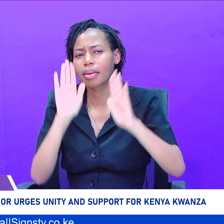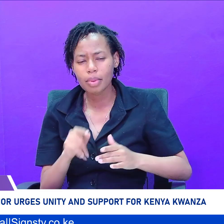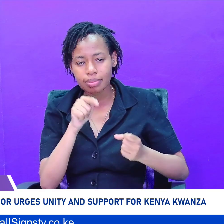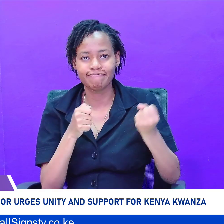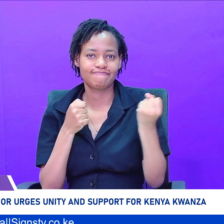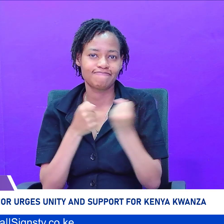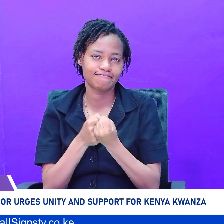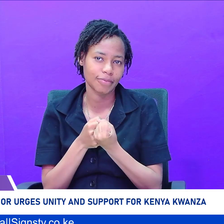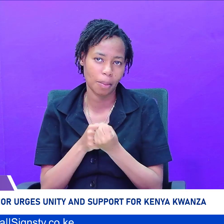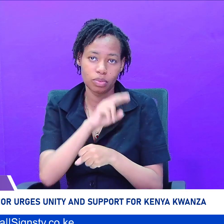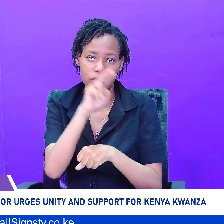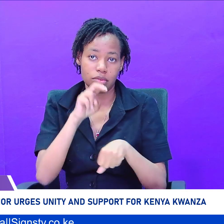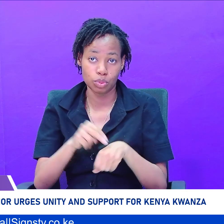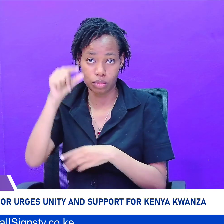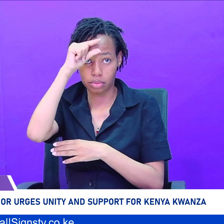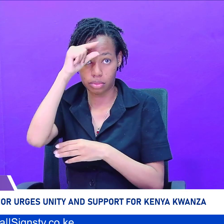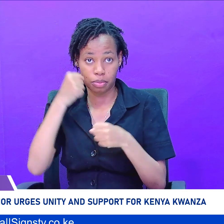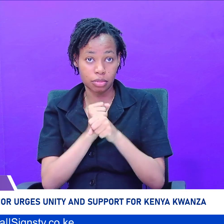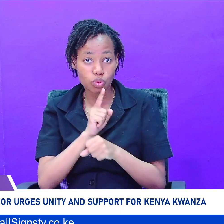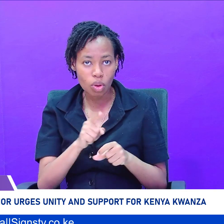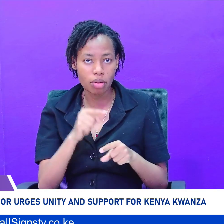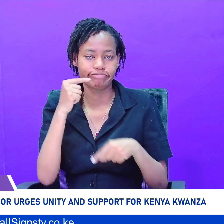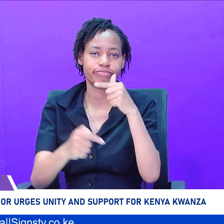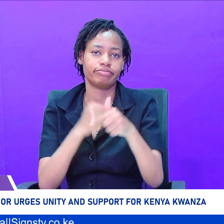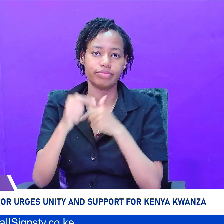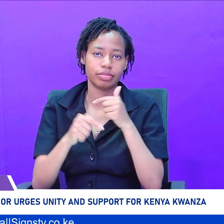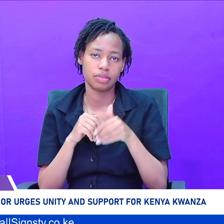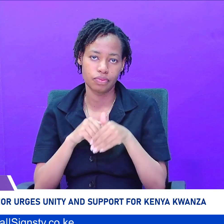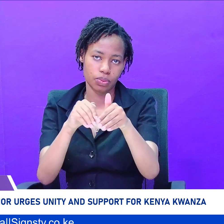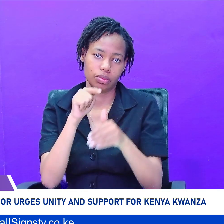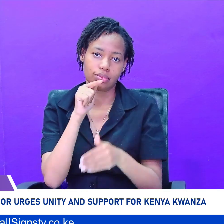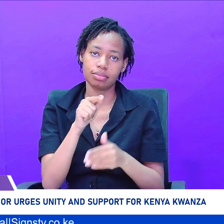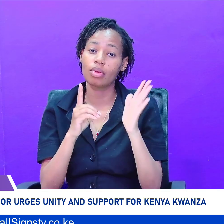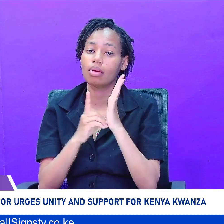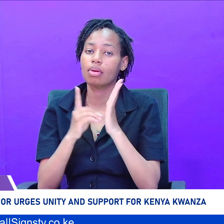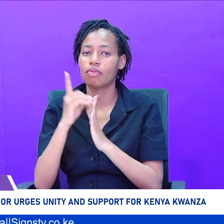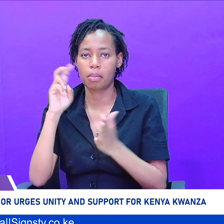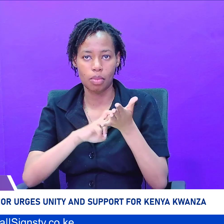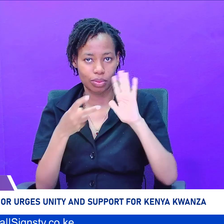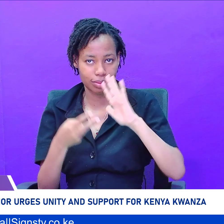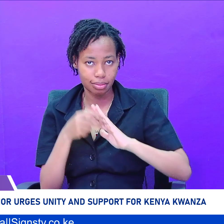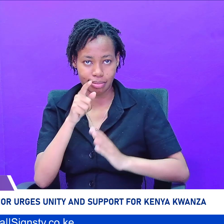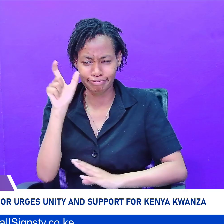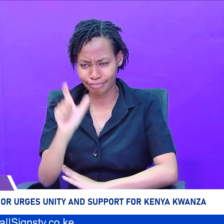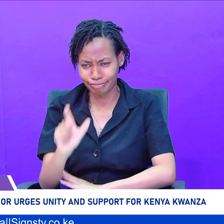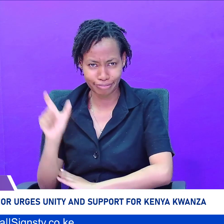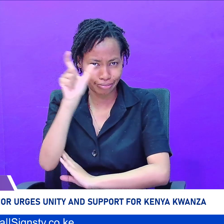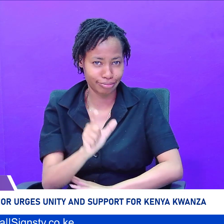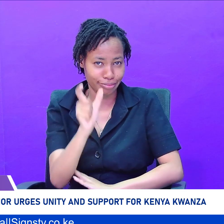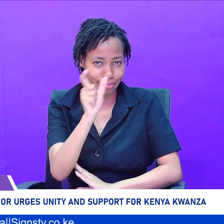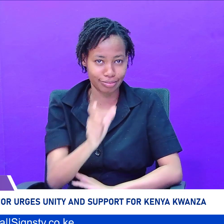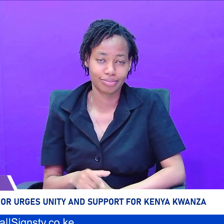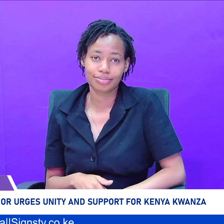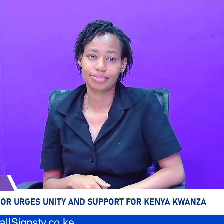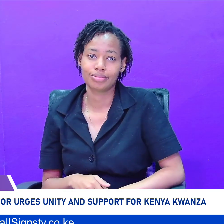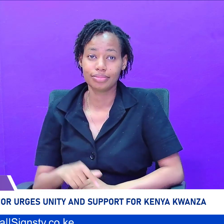county to maintain their support for the national government to ensure a continued flow of development projects into